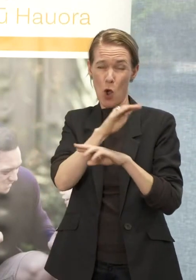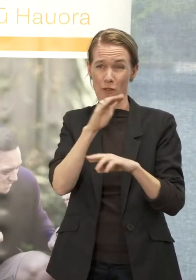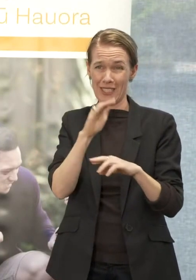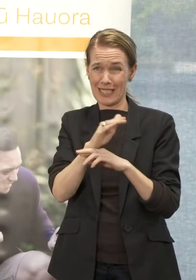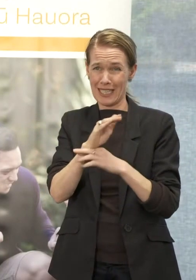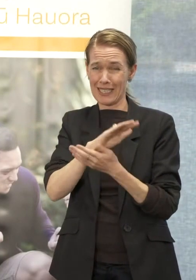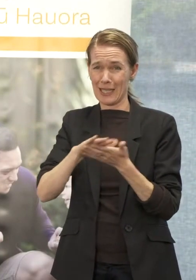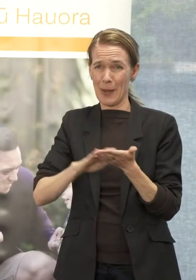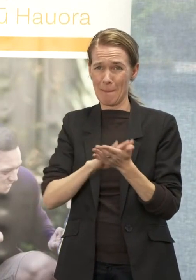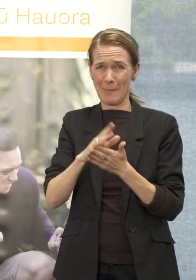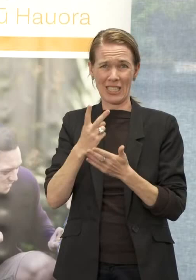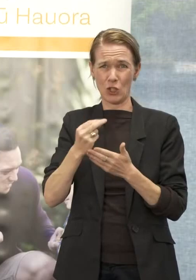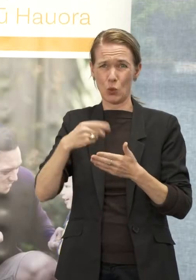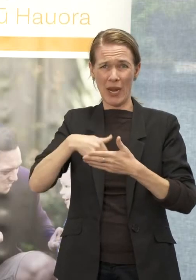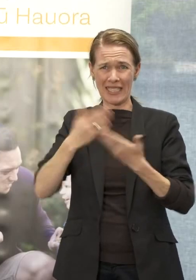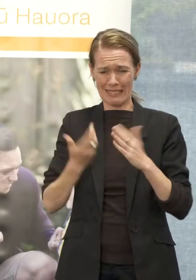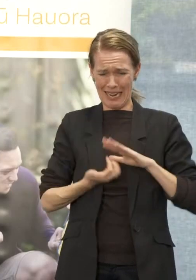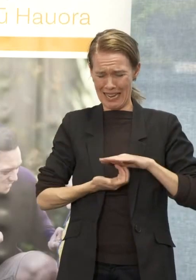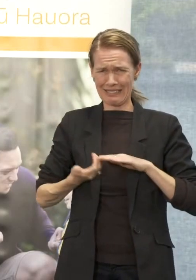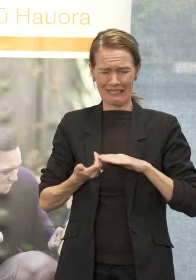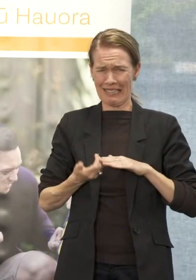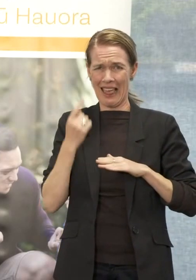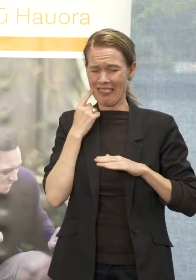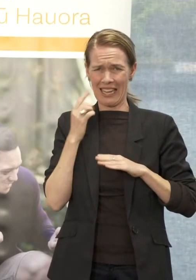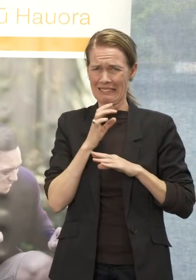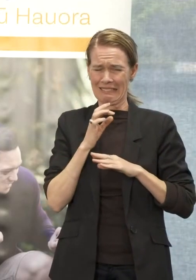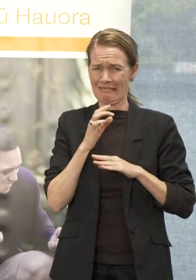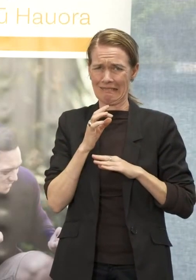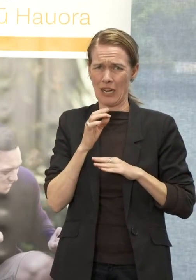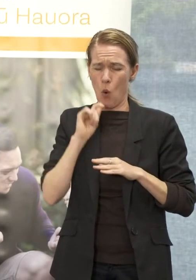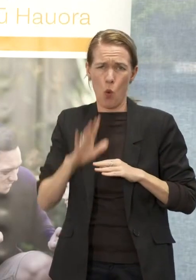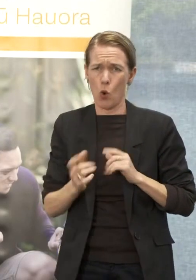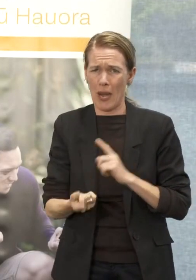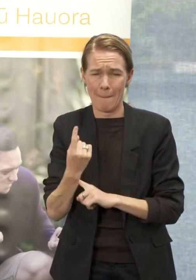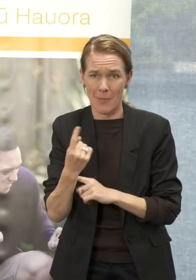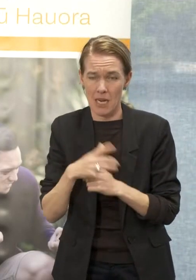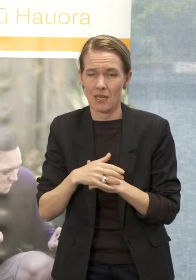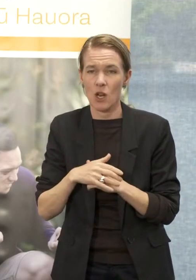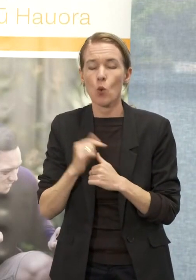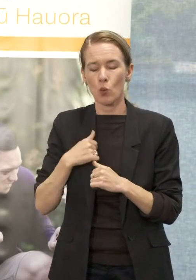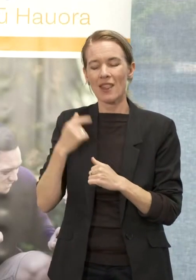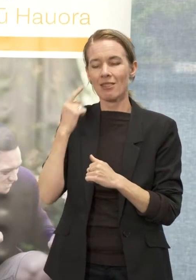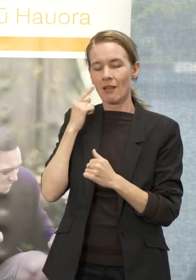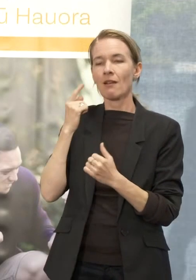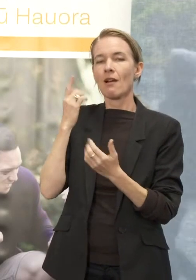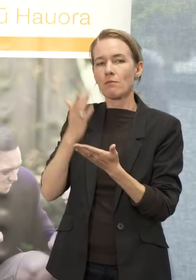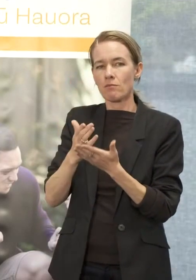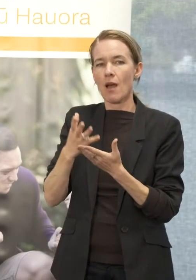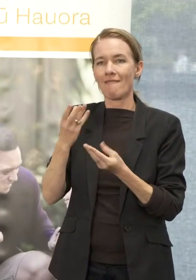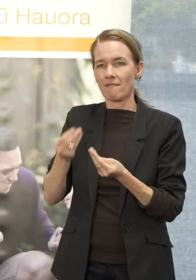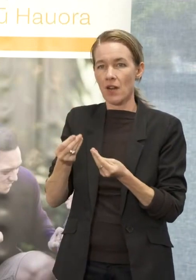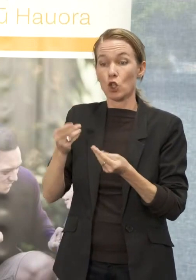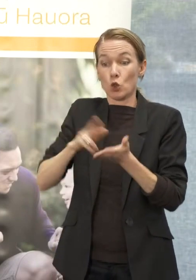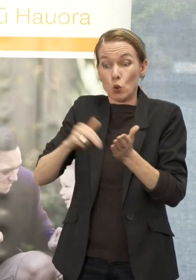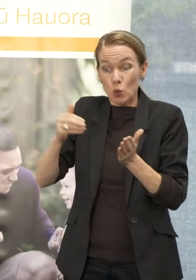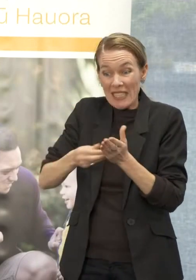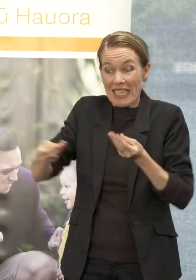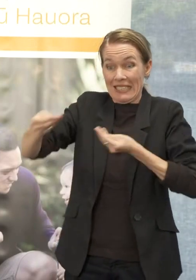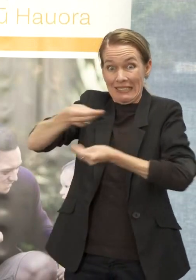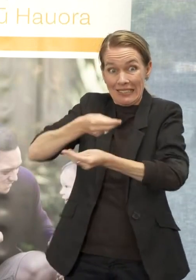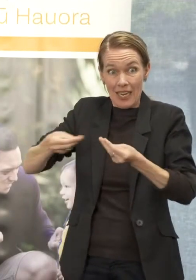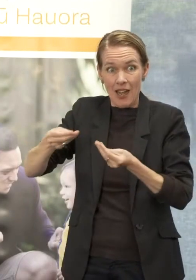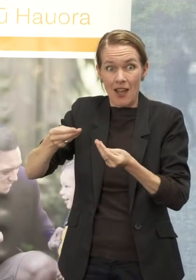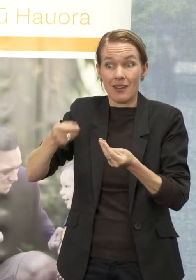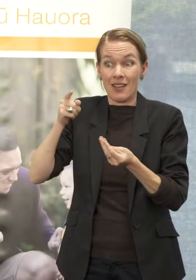unusual. What this investigation now leads us to believe that no, this was a person who was then infected on that charter flight